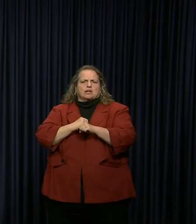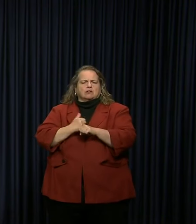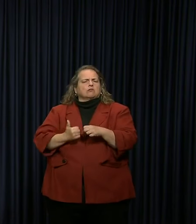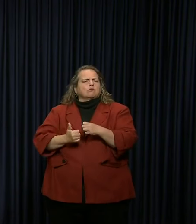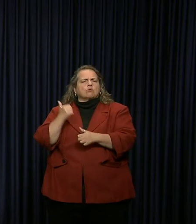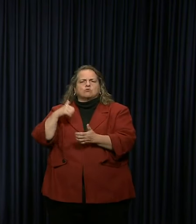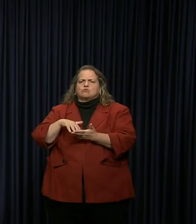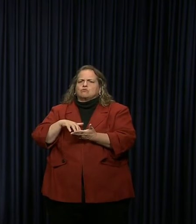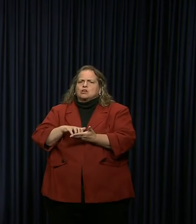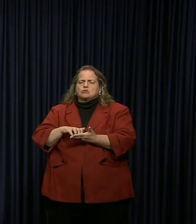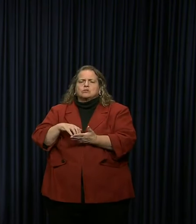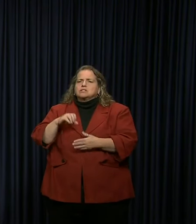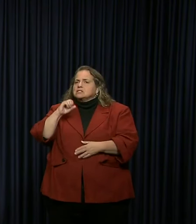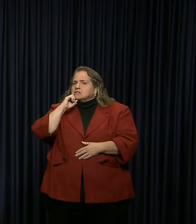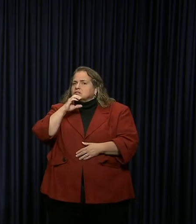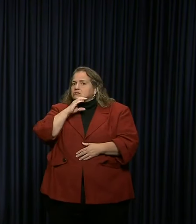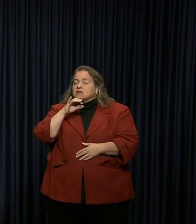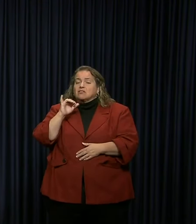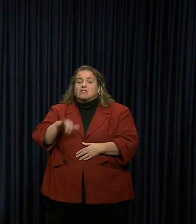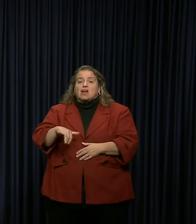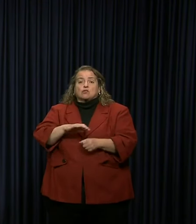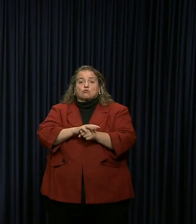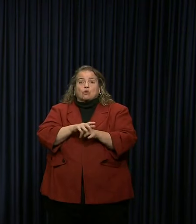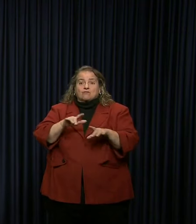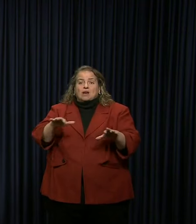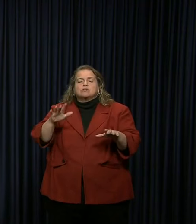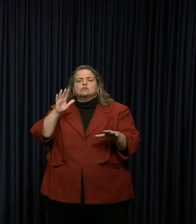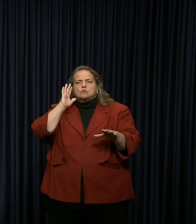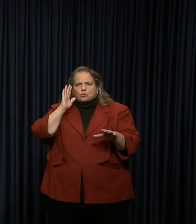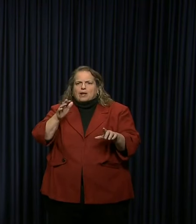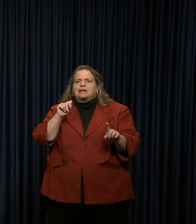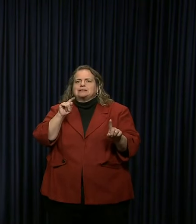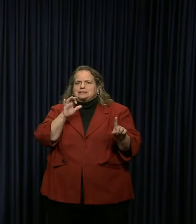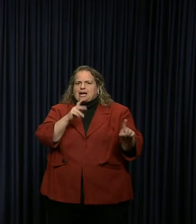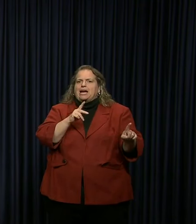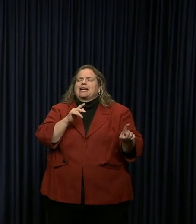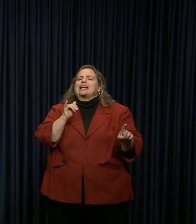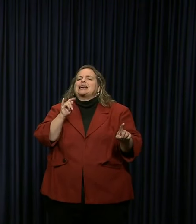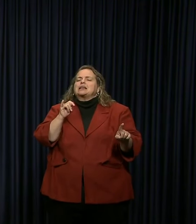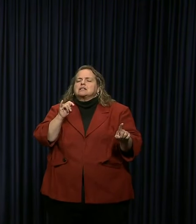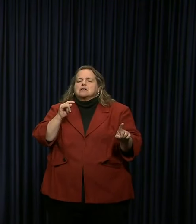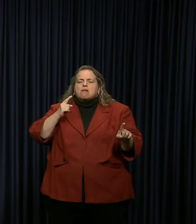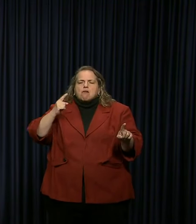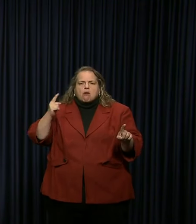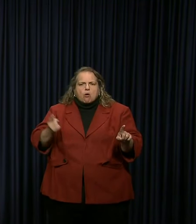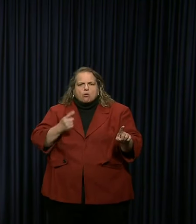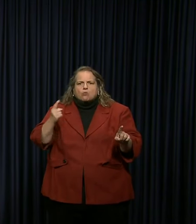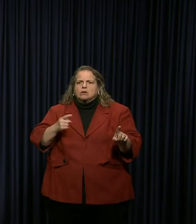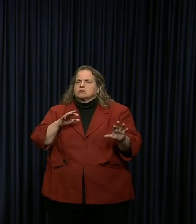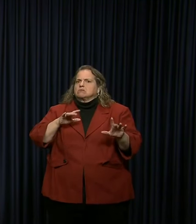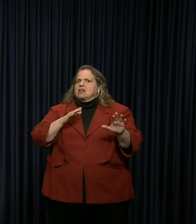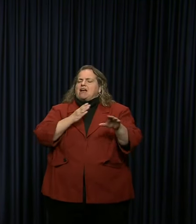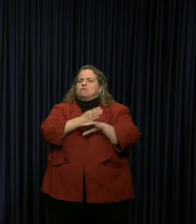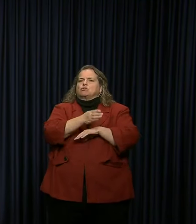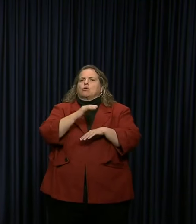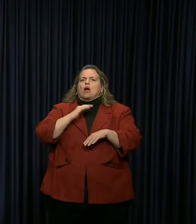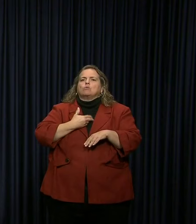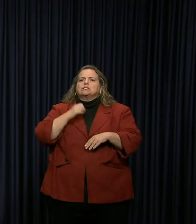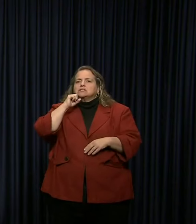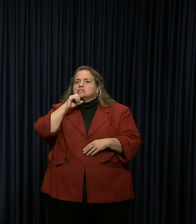fragile, those that this coronavirus comes for, and it does. It is incredibly deadly to our